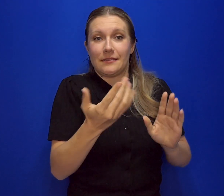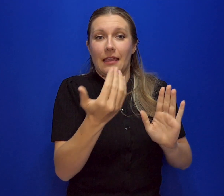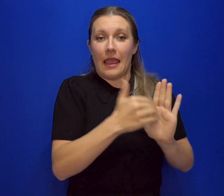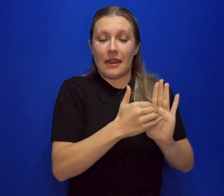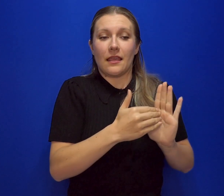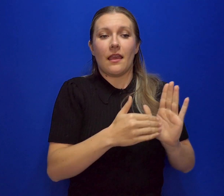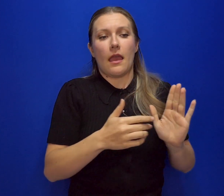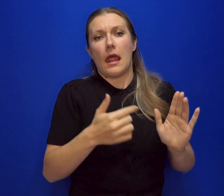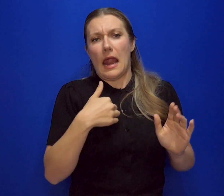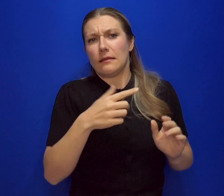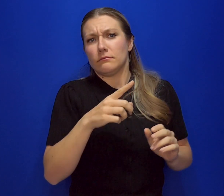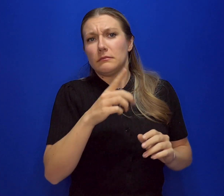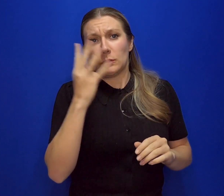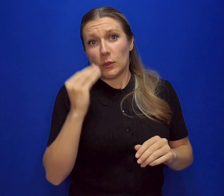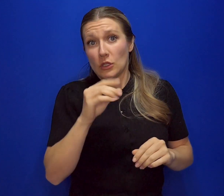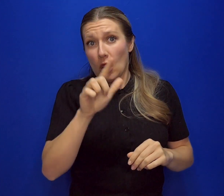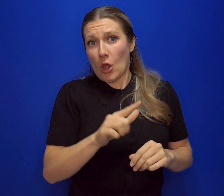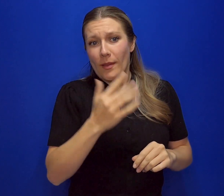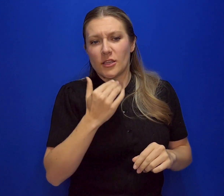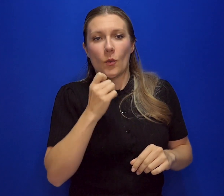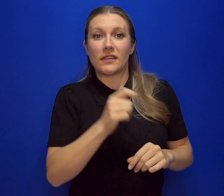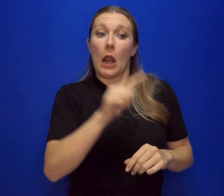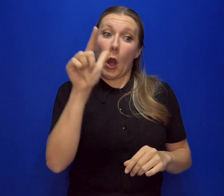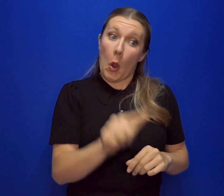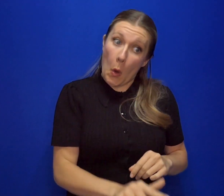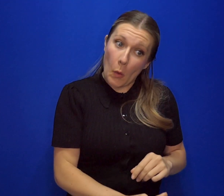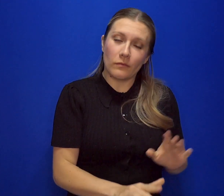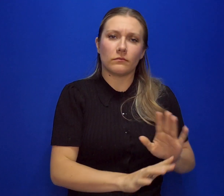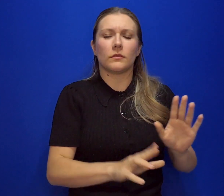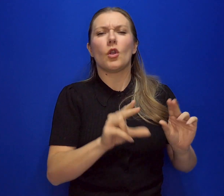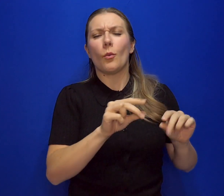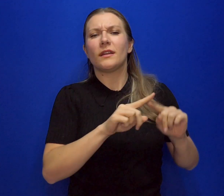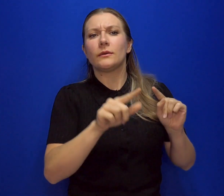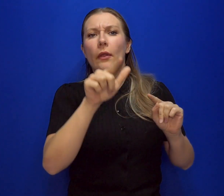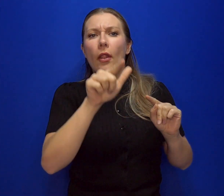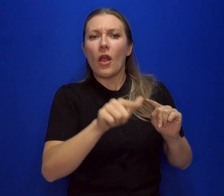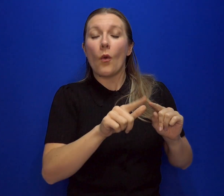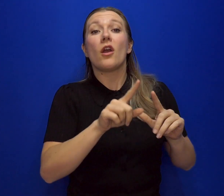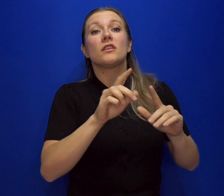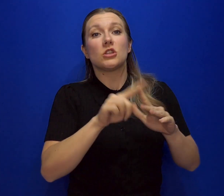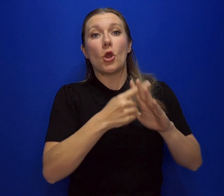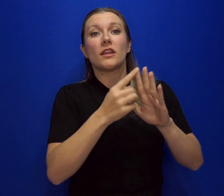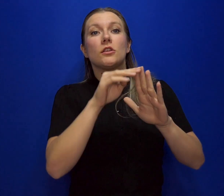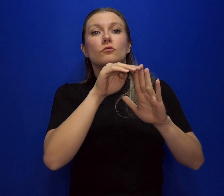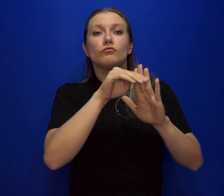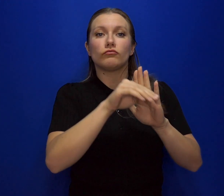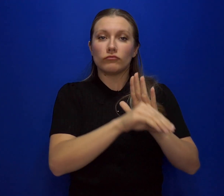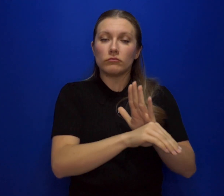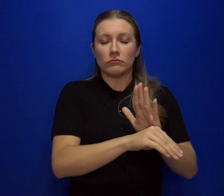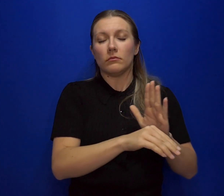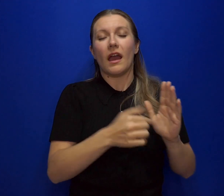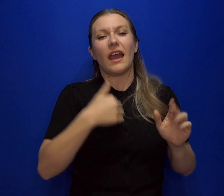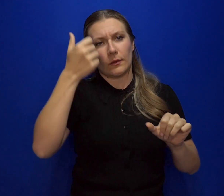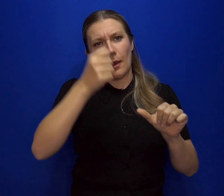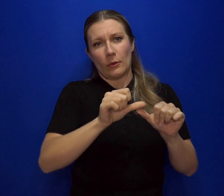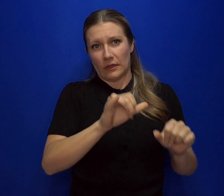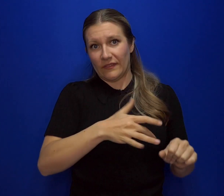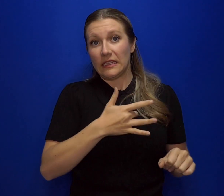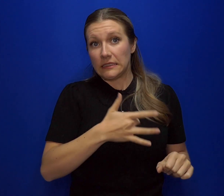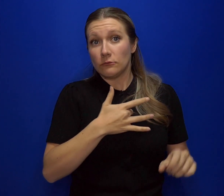blood sugar. I mean, it was by no means low, but it was certainly low or dropping. I do remember how I